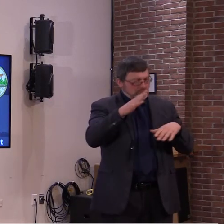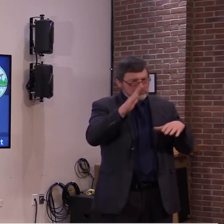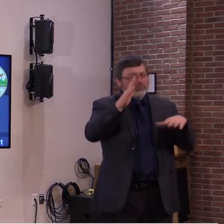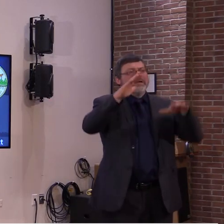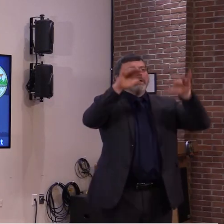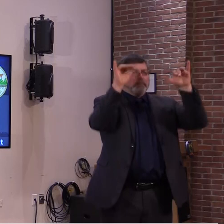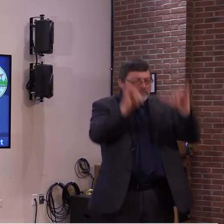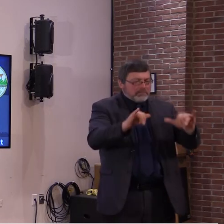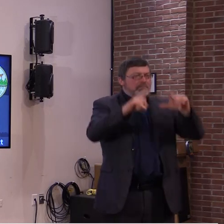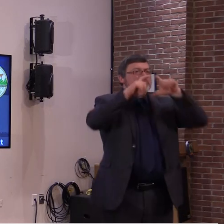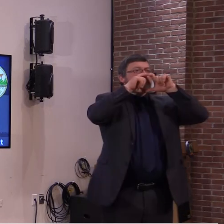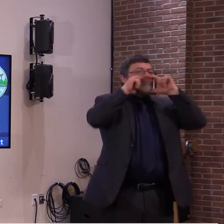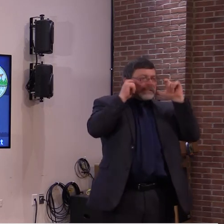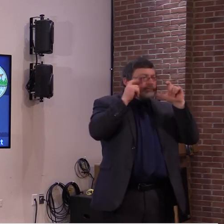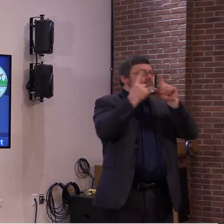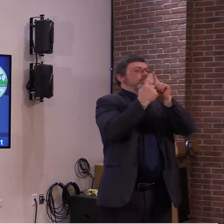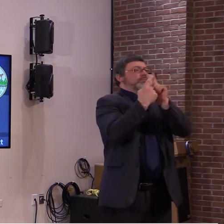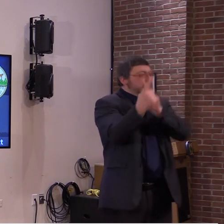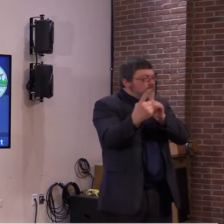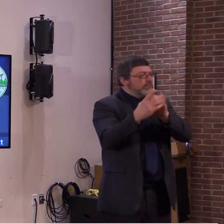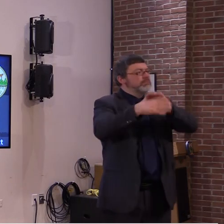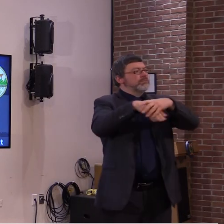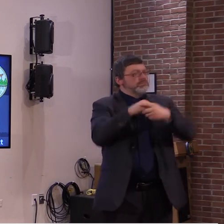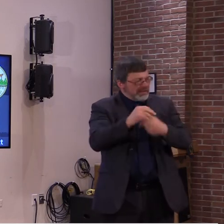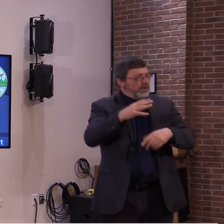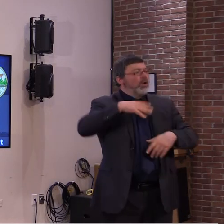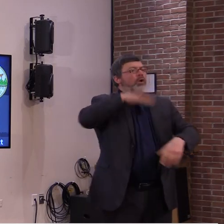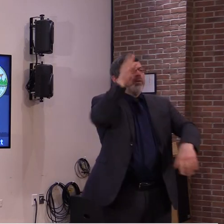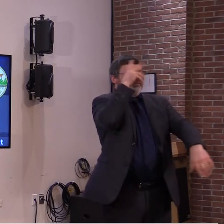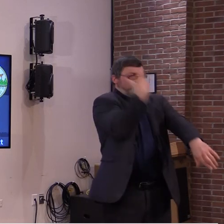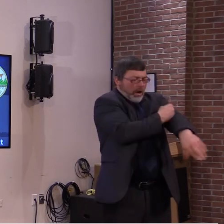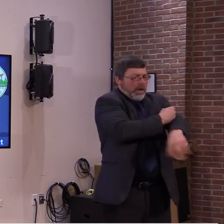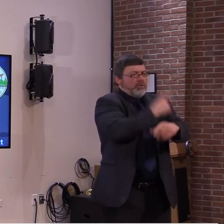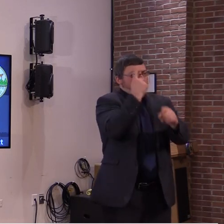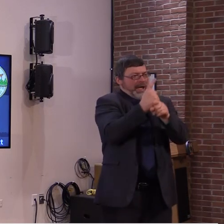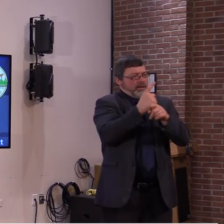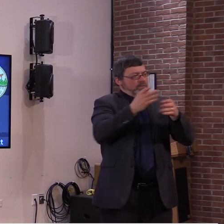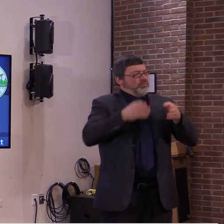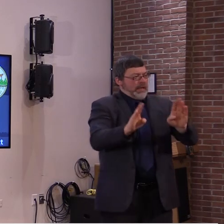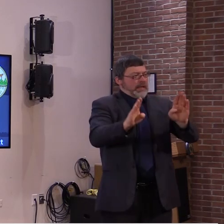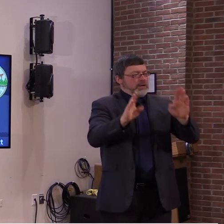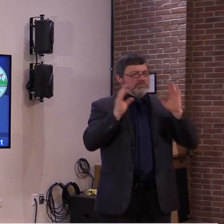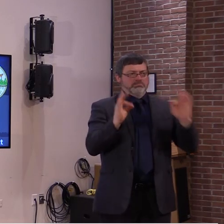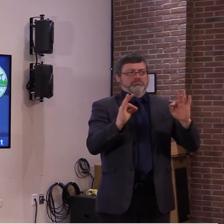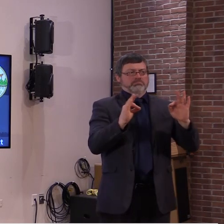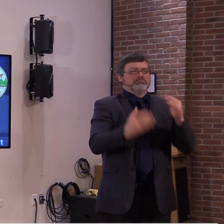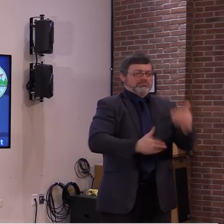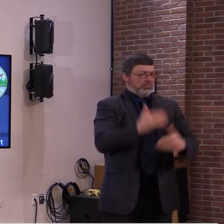Thank you, Dr. Levine. We'll now open it up to questions. We'll start with Calvin.